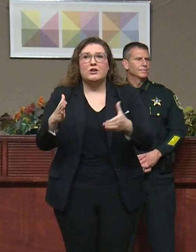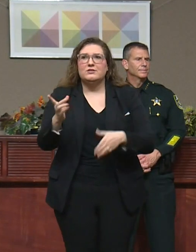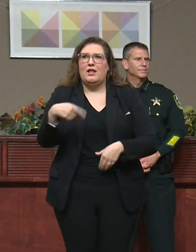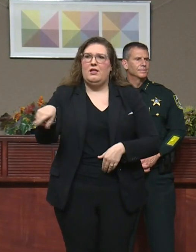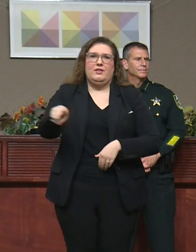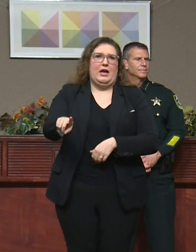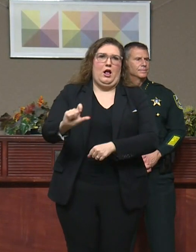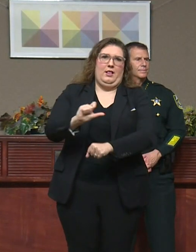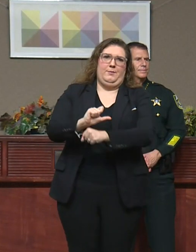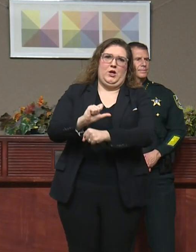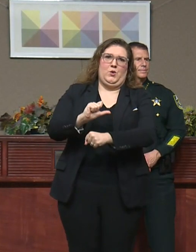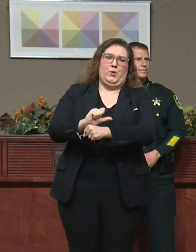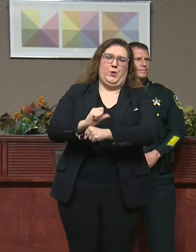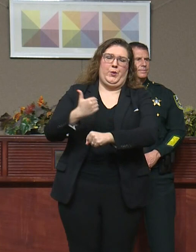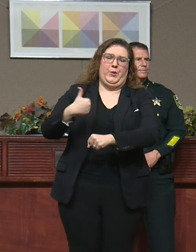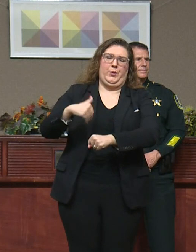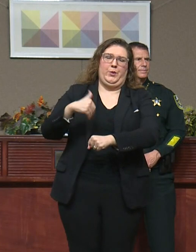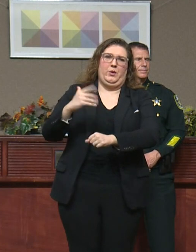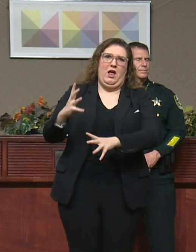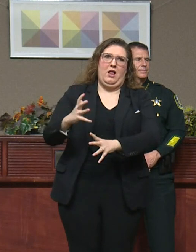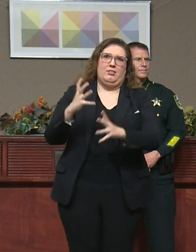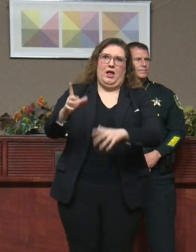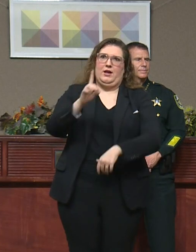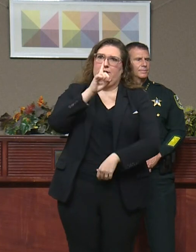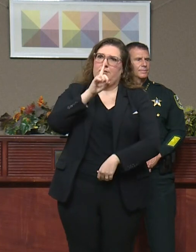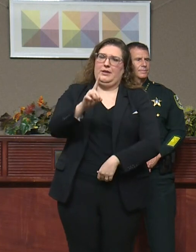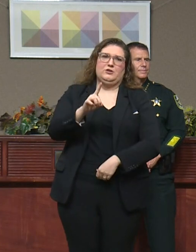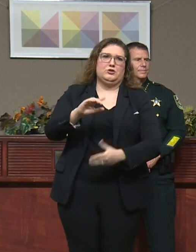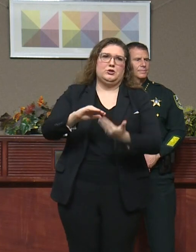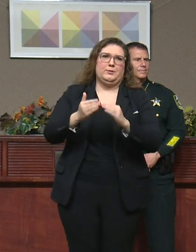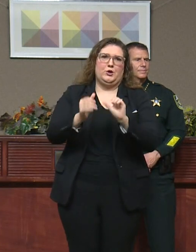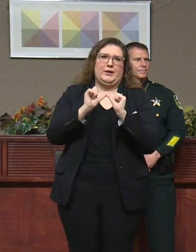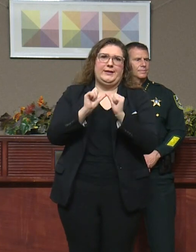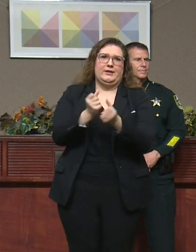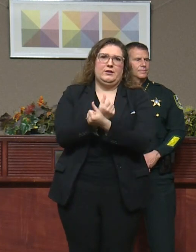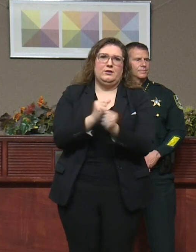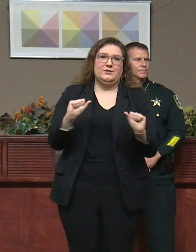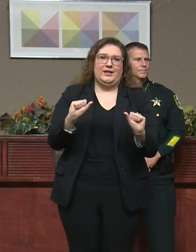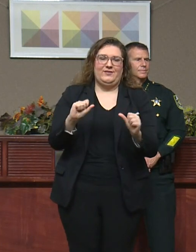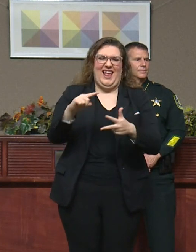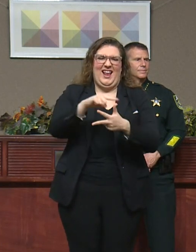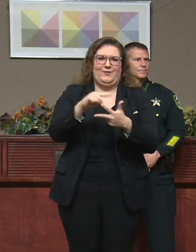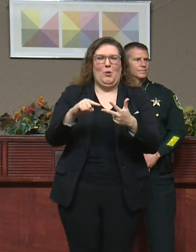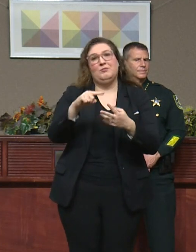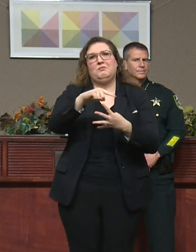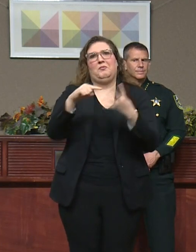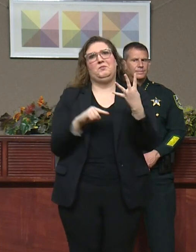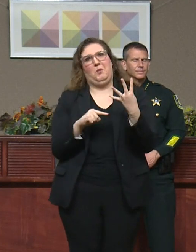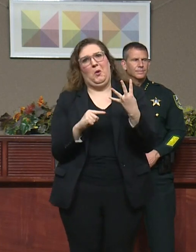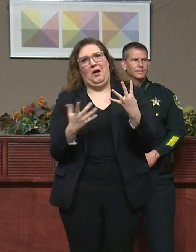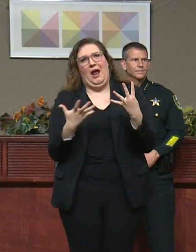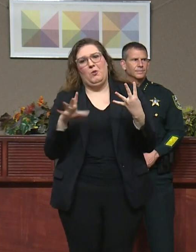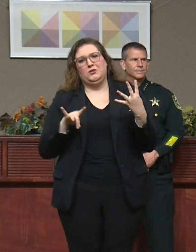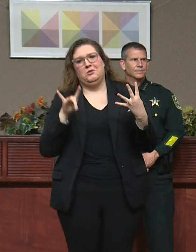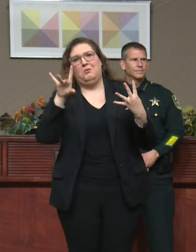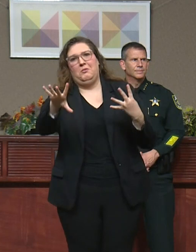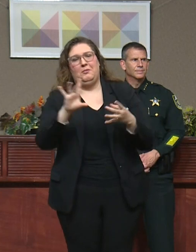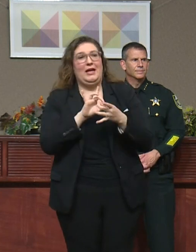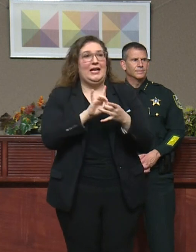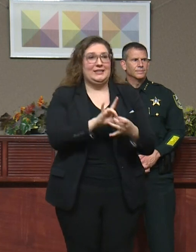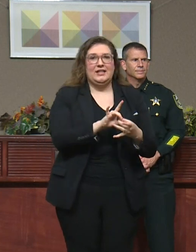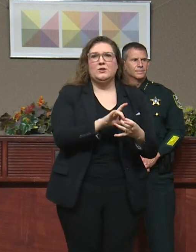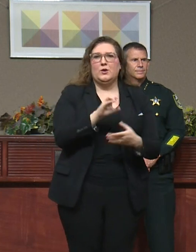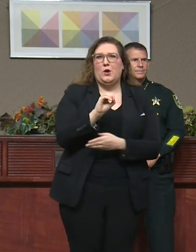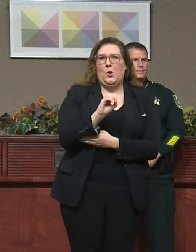worked to make sure our community is safe. Four things I'd like to mention concerning Orange County Public Schools